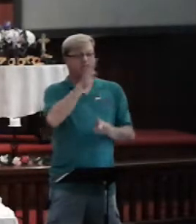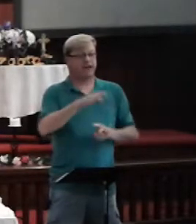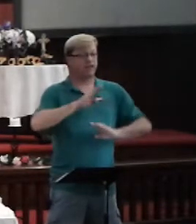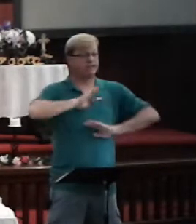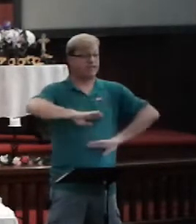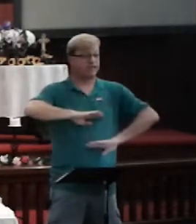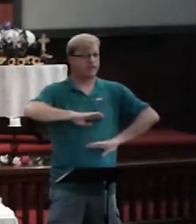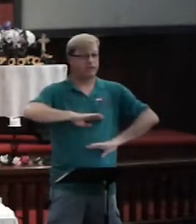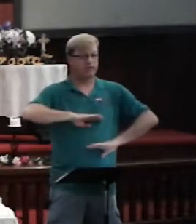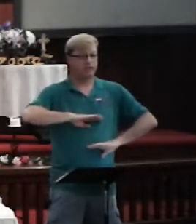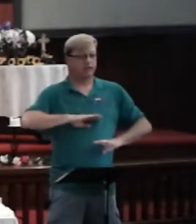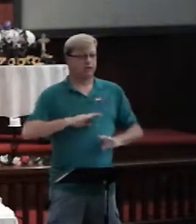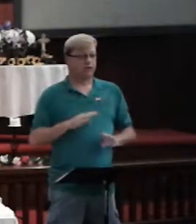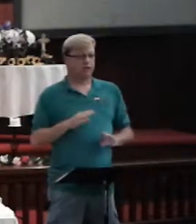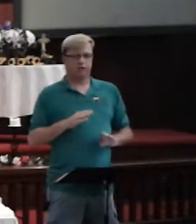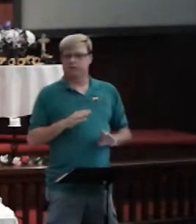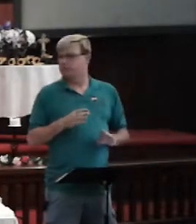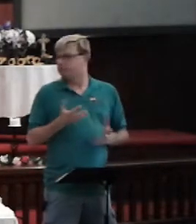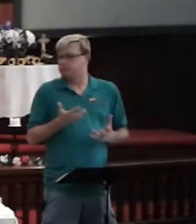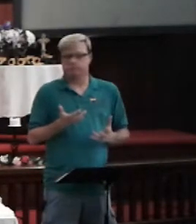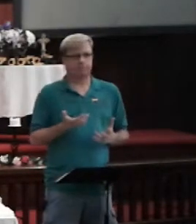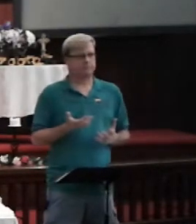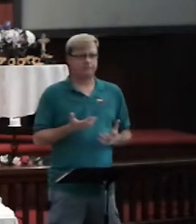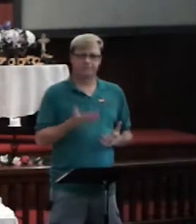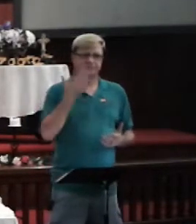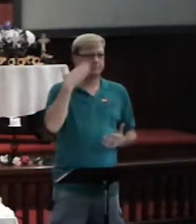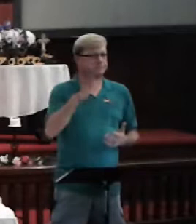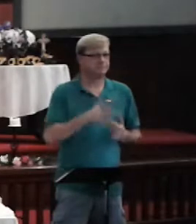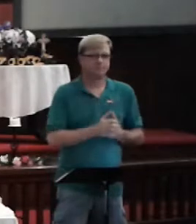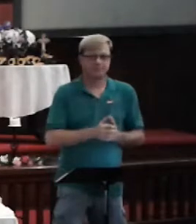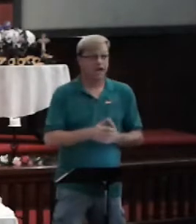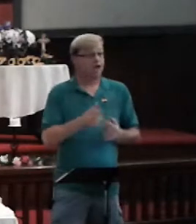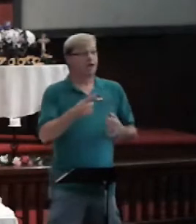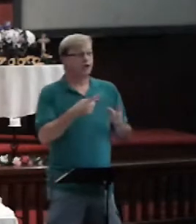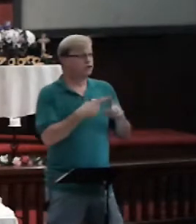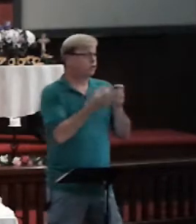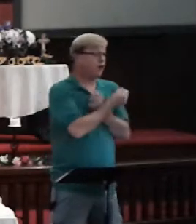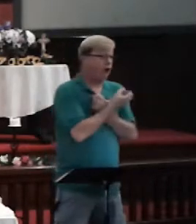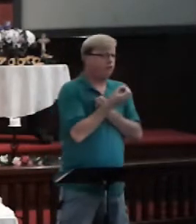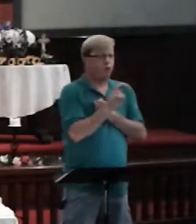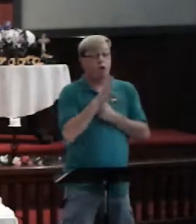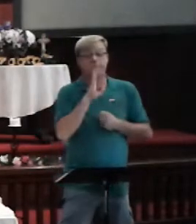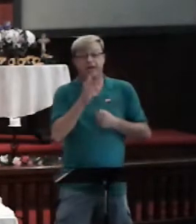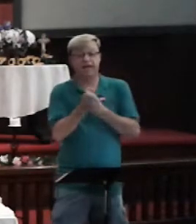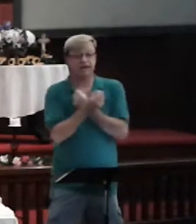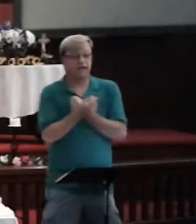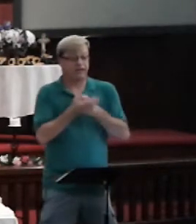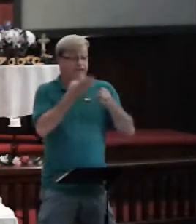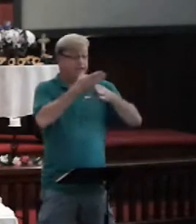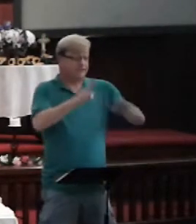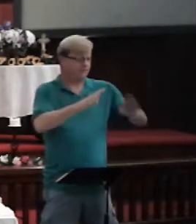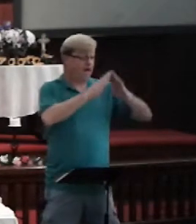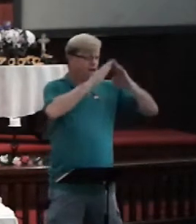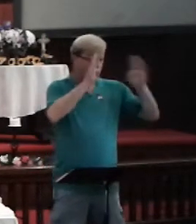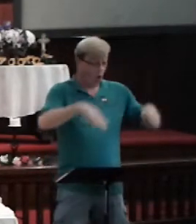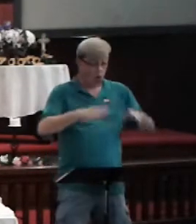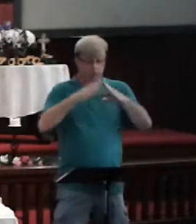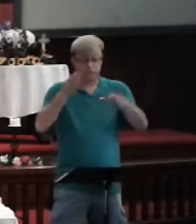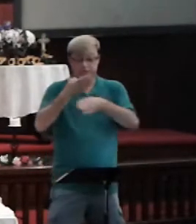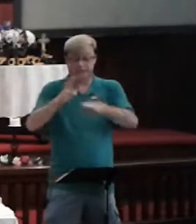a brutal temple and an impetus to love or to be loved. Divided homes and divided